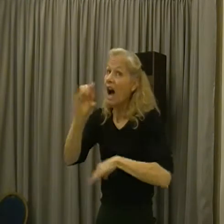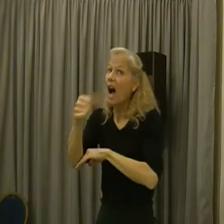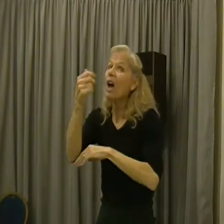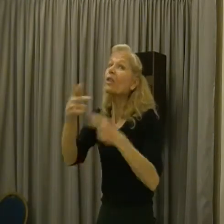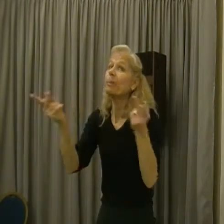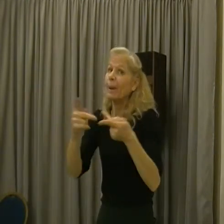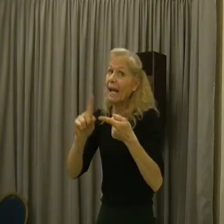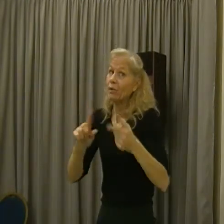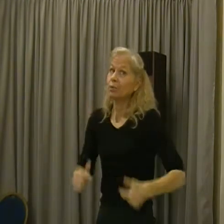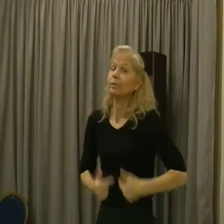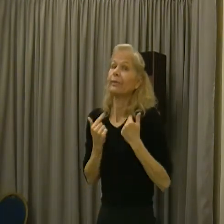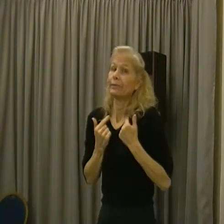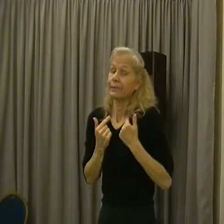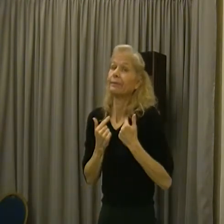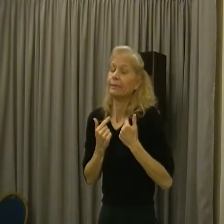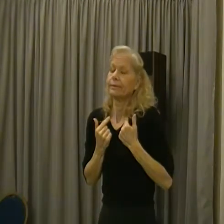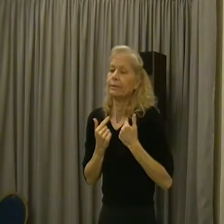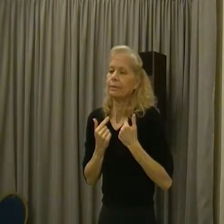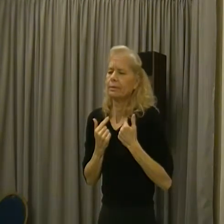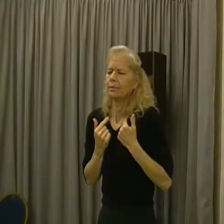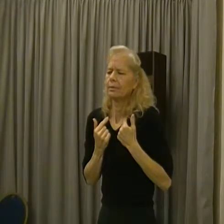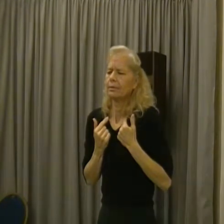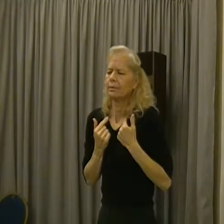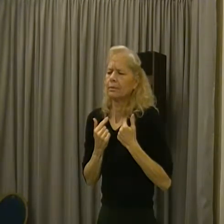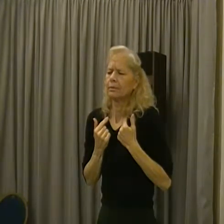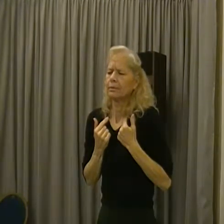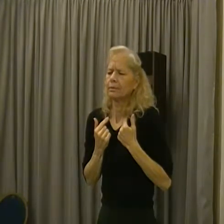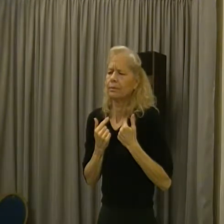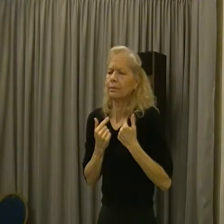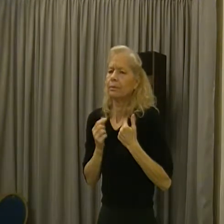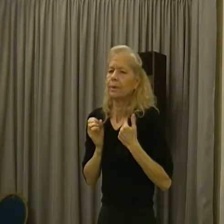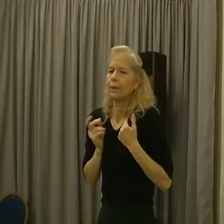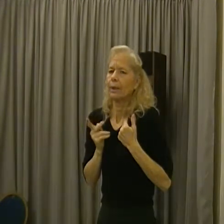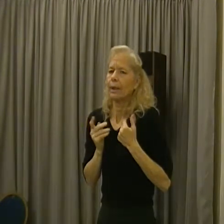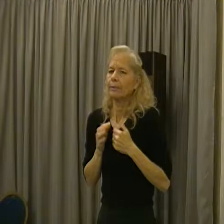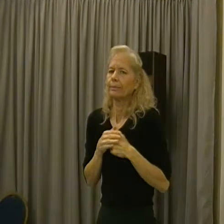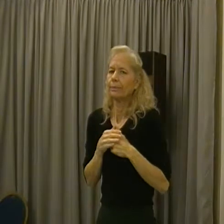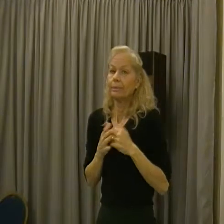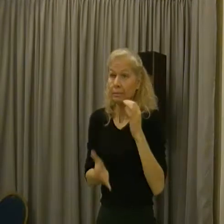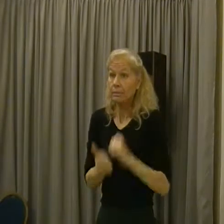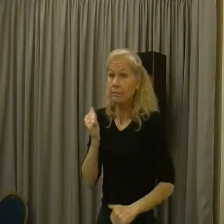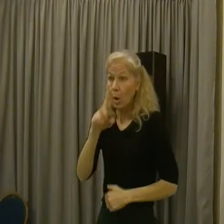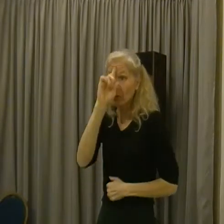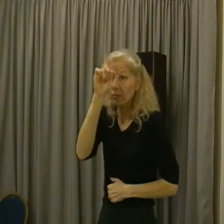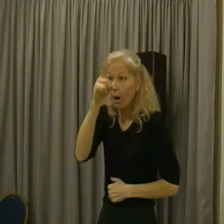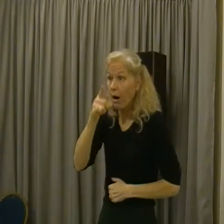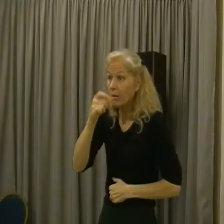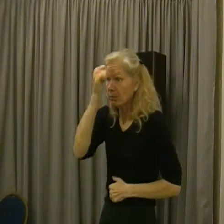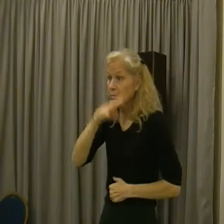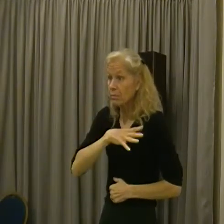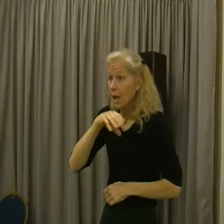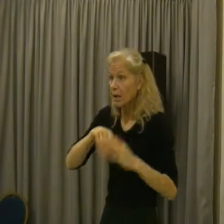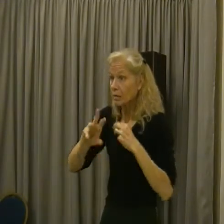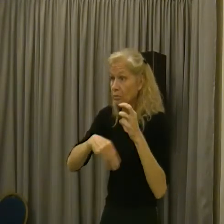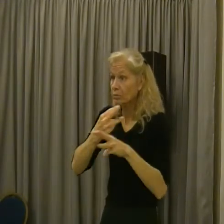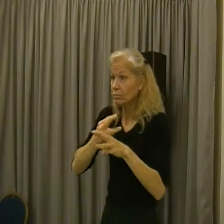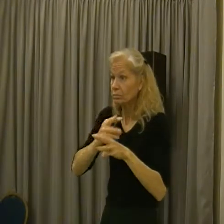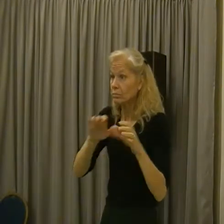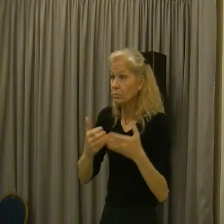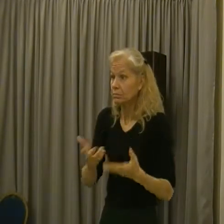his righteousness. We praise him for his righteousness. He says, "Let not the rich man glory in his riches." God's righteousness is like